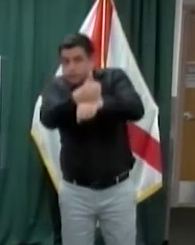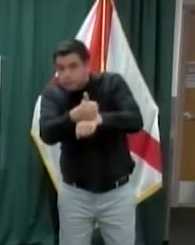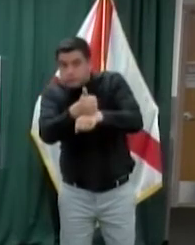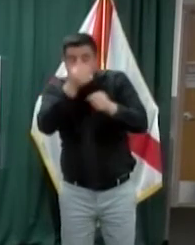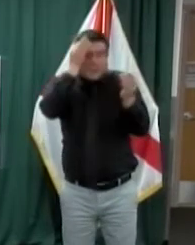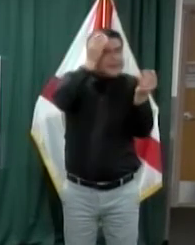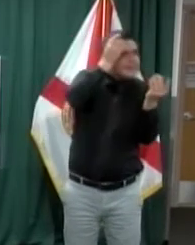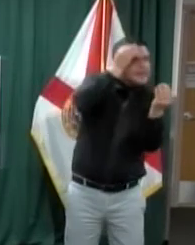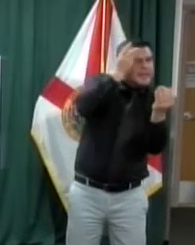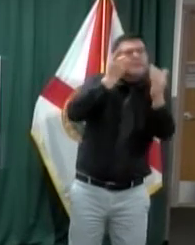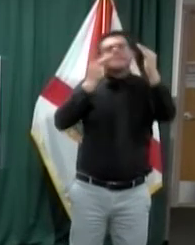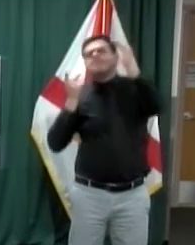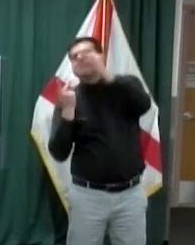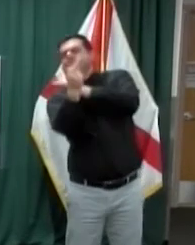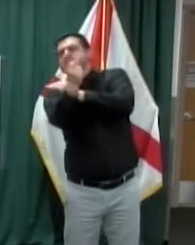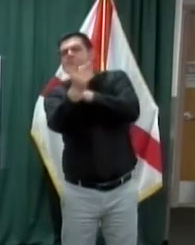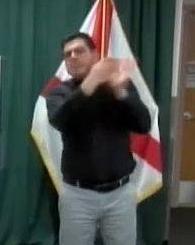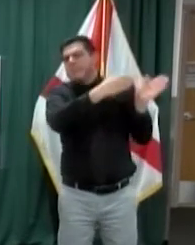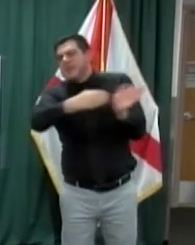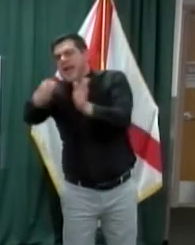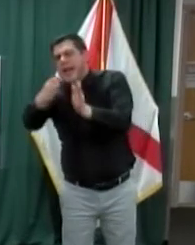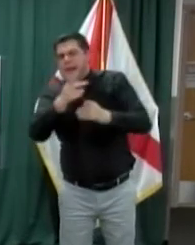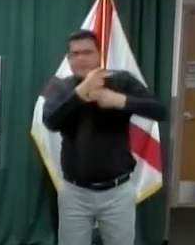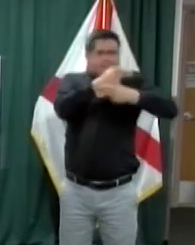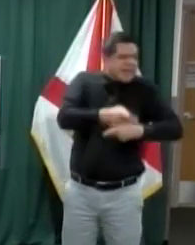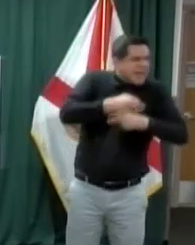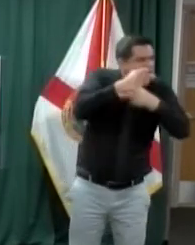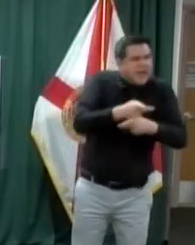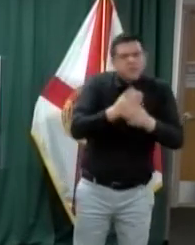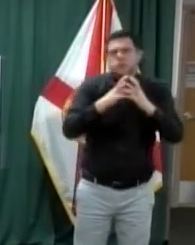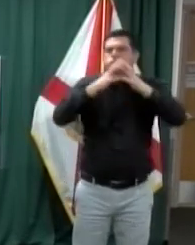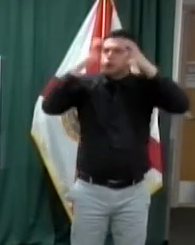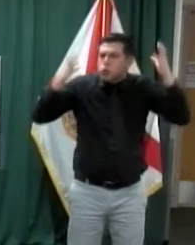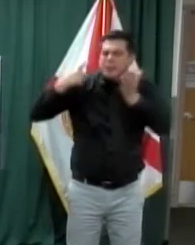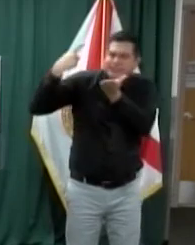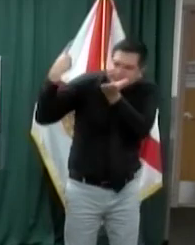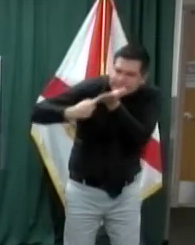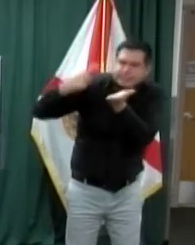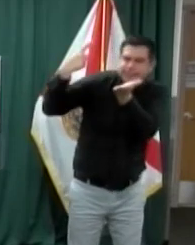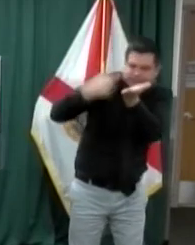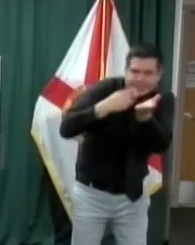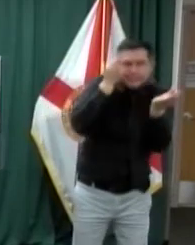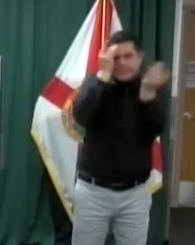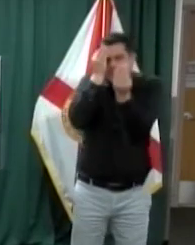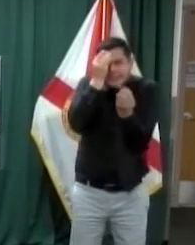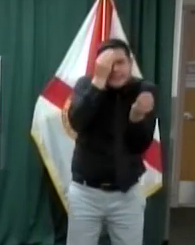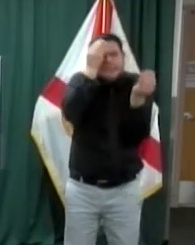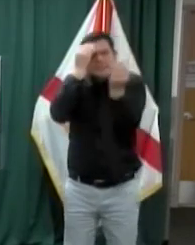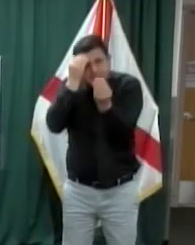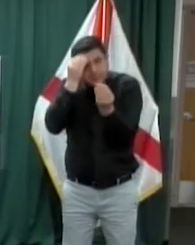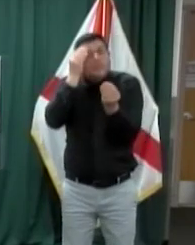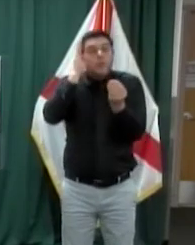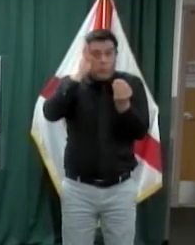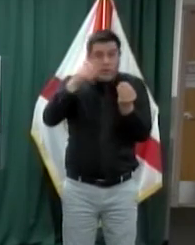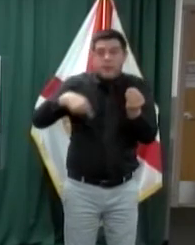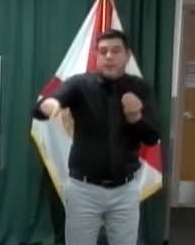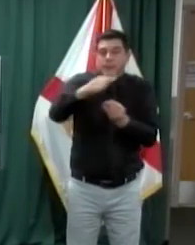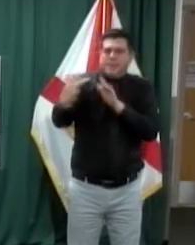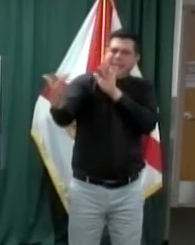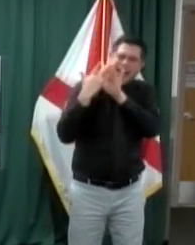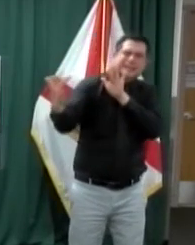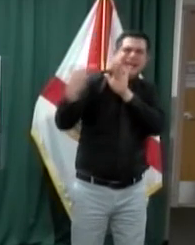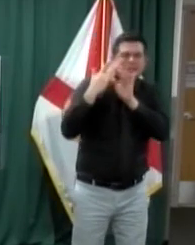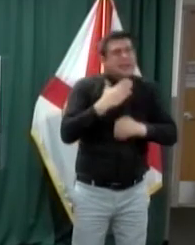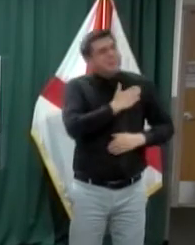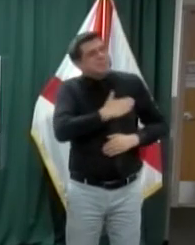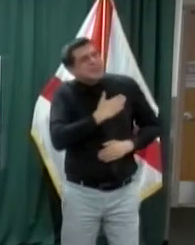public. We continue to get a lot of questions of, you know, what does it mean for my business, or I've got this type of business. And the facts are, we really don't